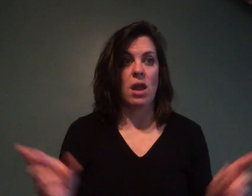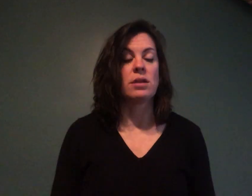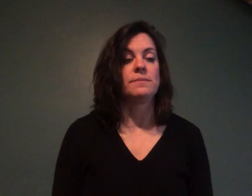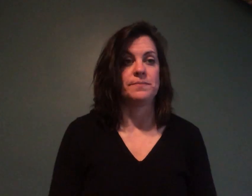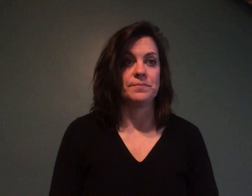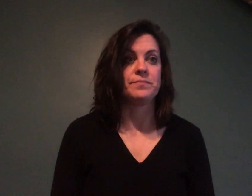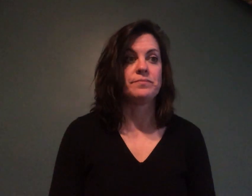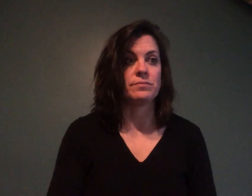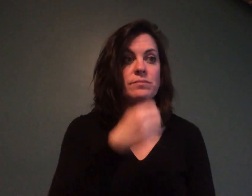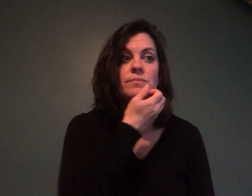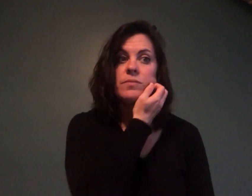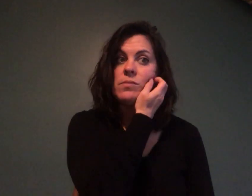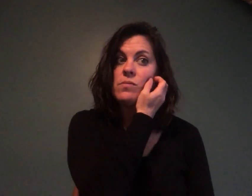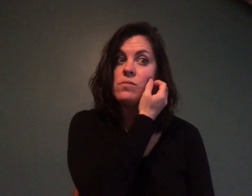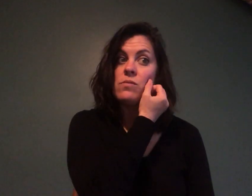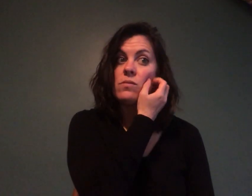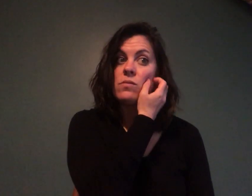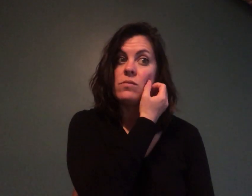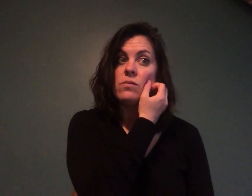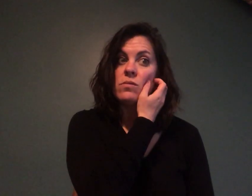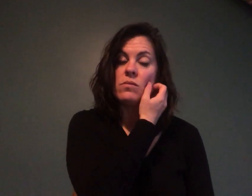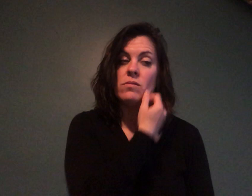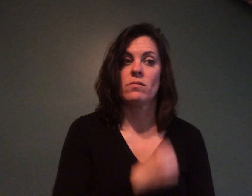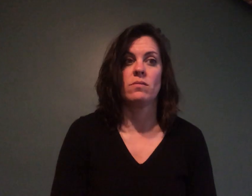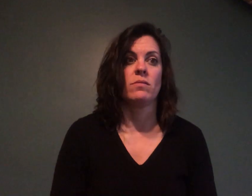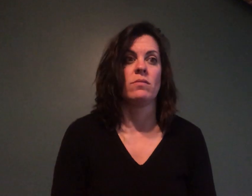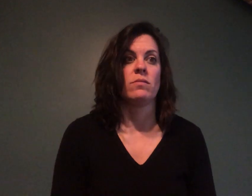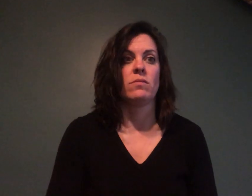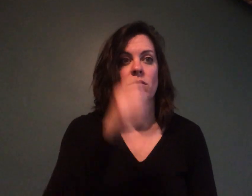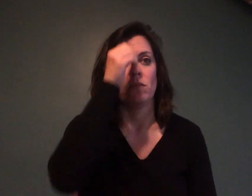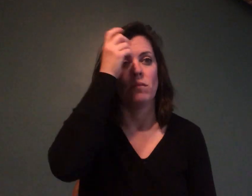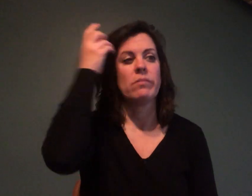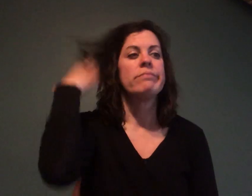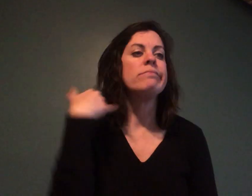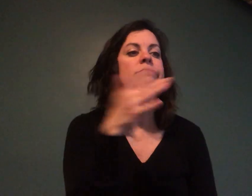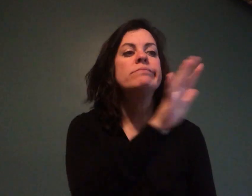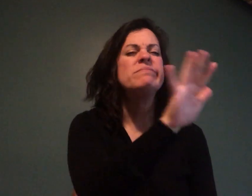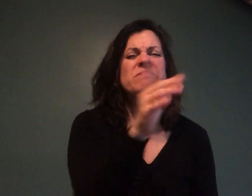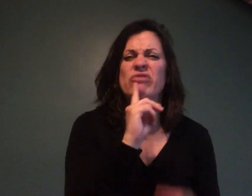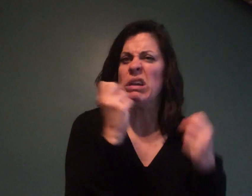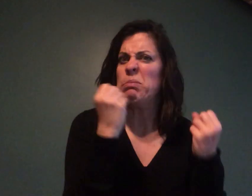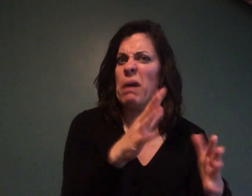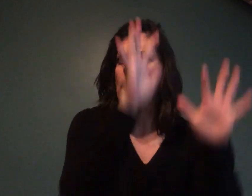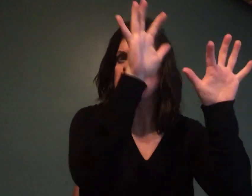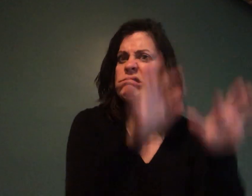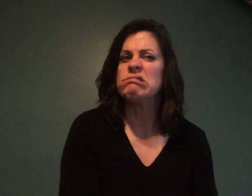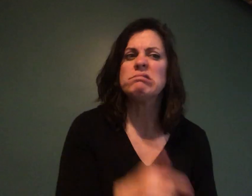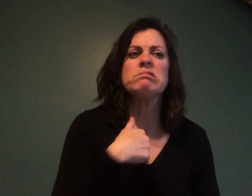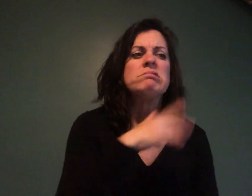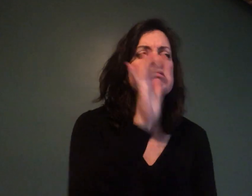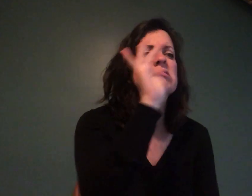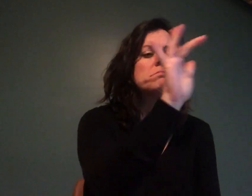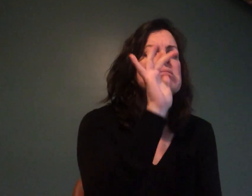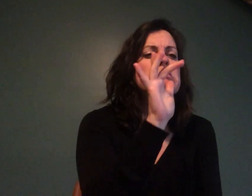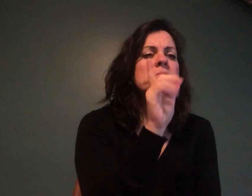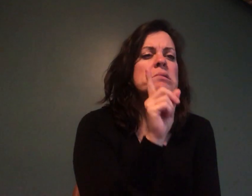and sizes. I think they start at about $35 at Home Depot. Let's check that